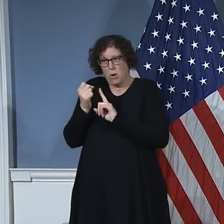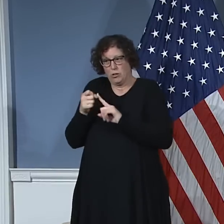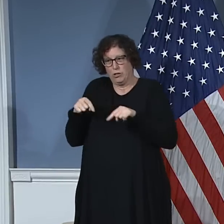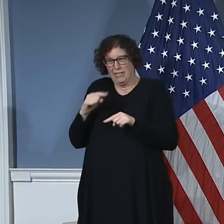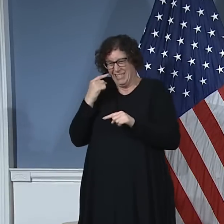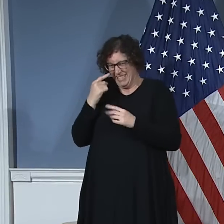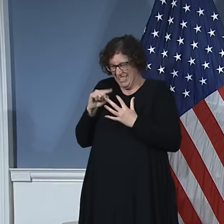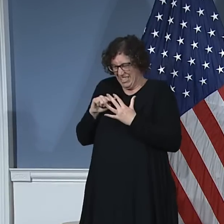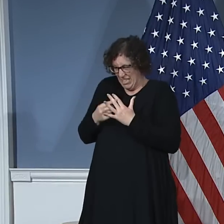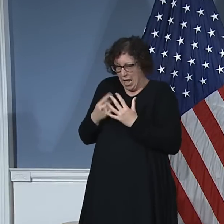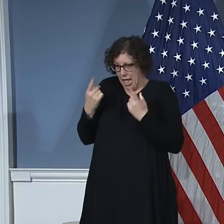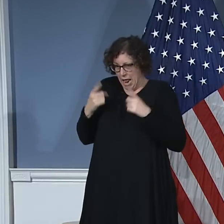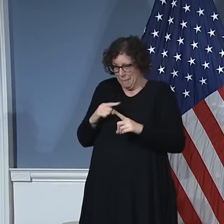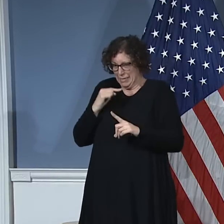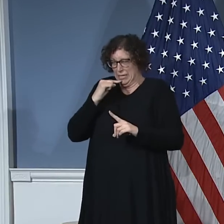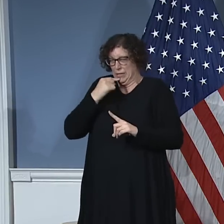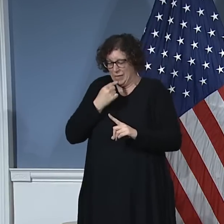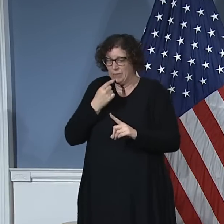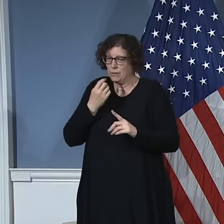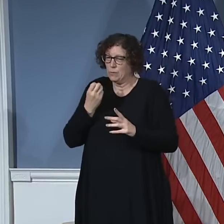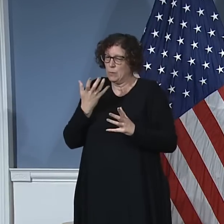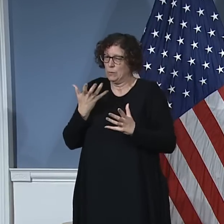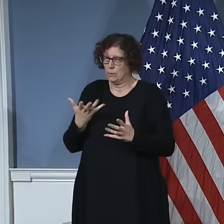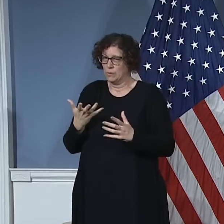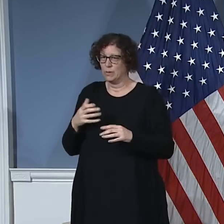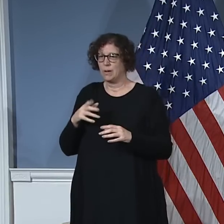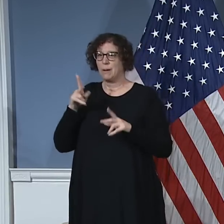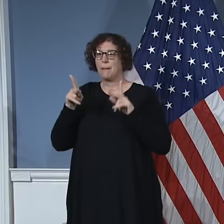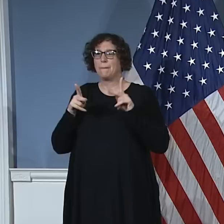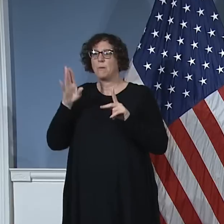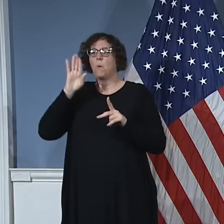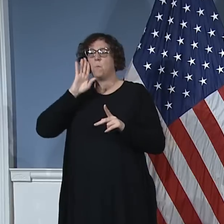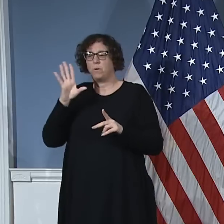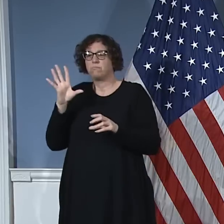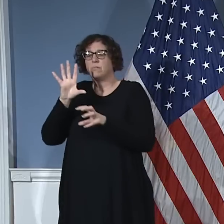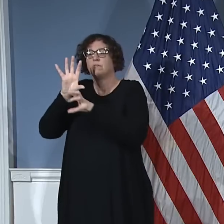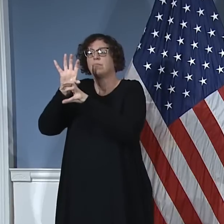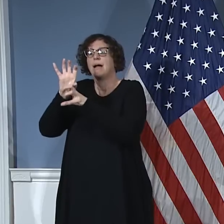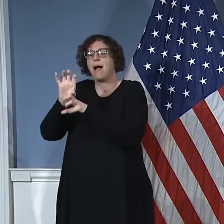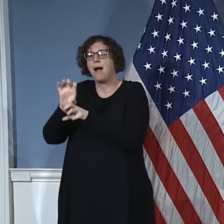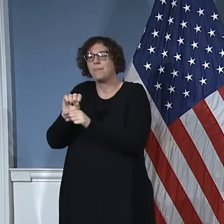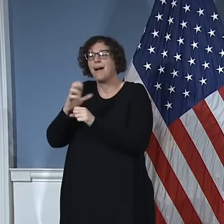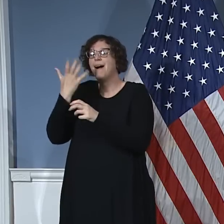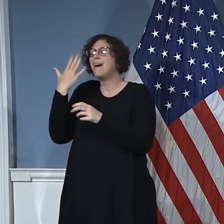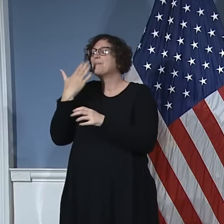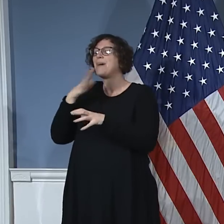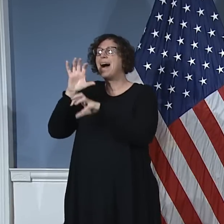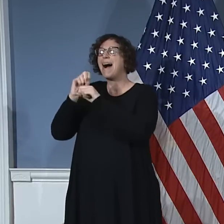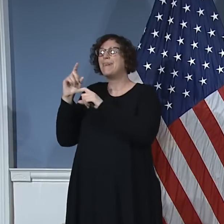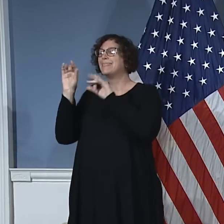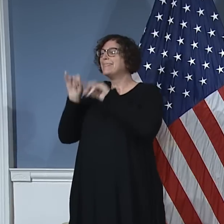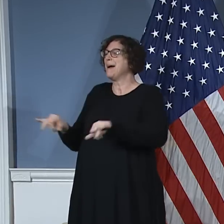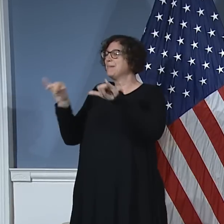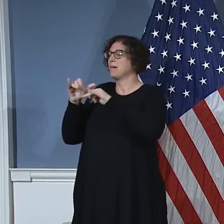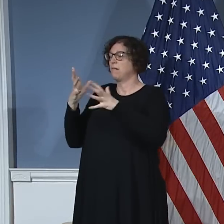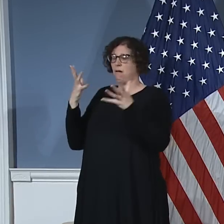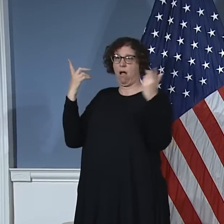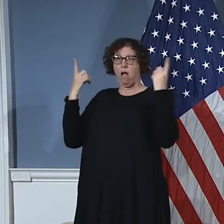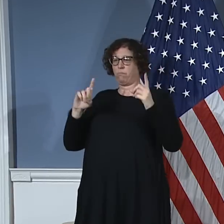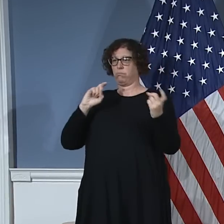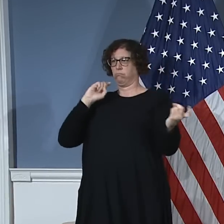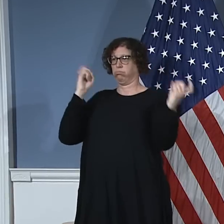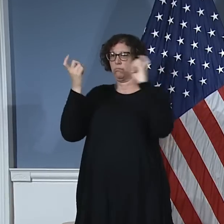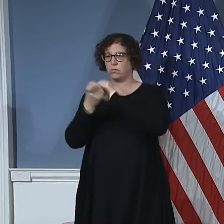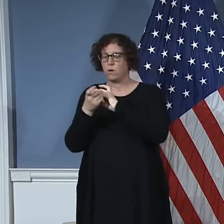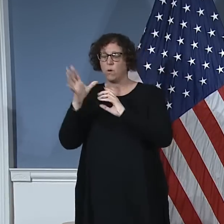And we're going to say to anyone who's not getting the message, we're going to help them get the message. And then, obviously, I believe people will start to fall in line